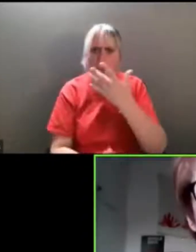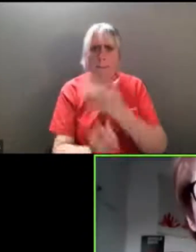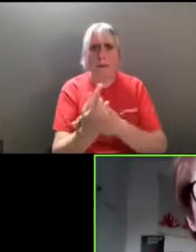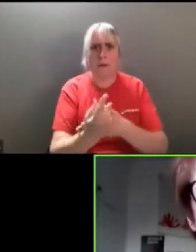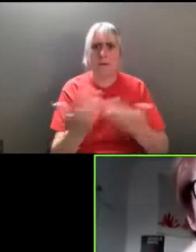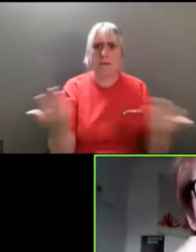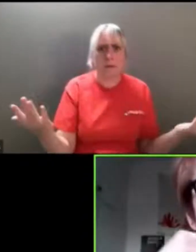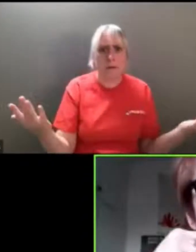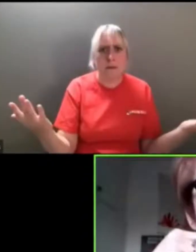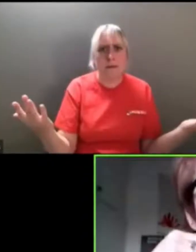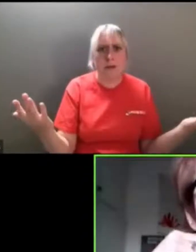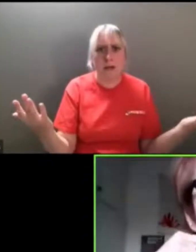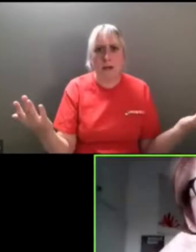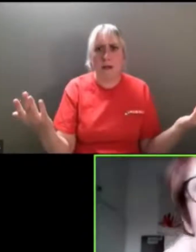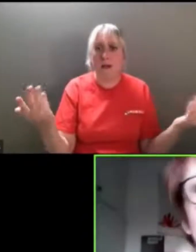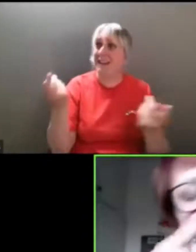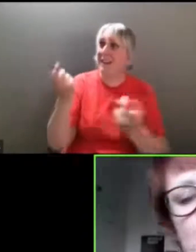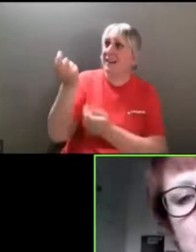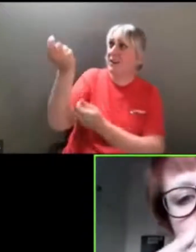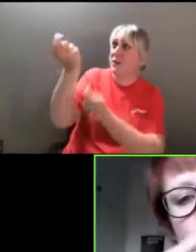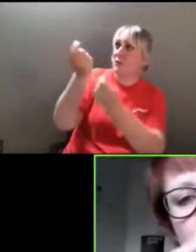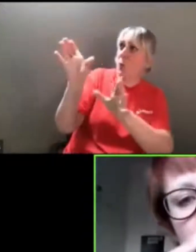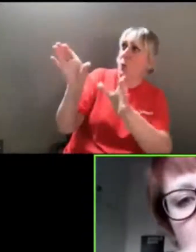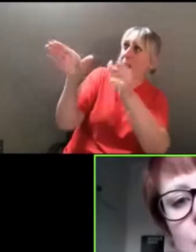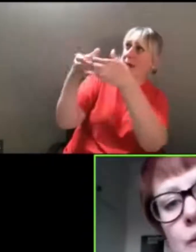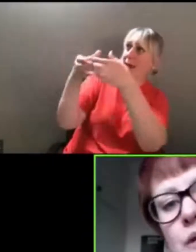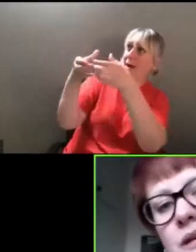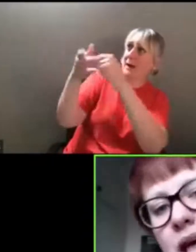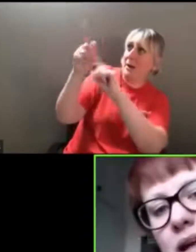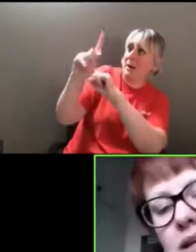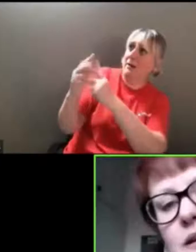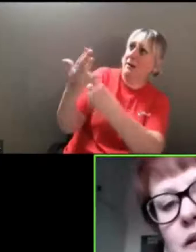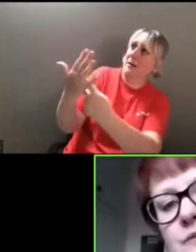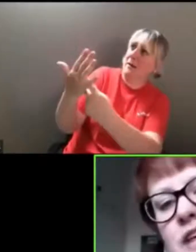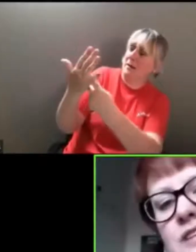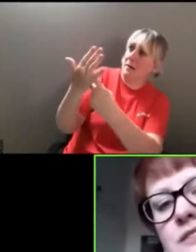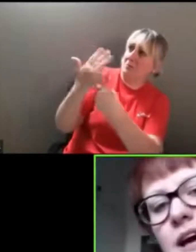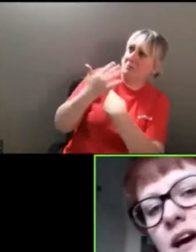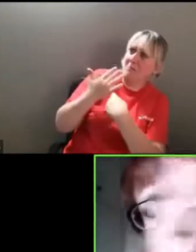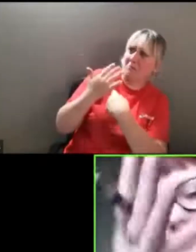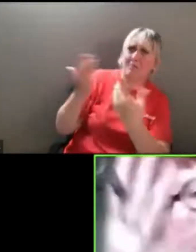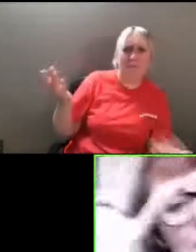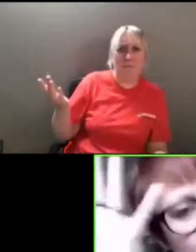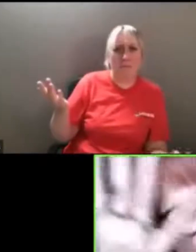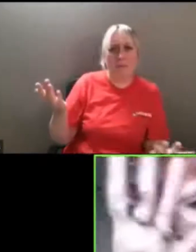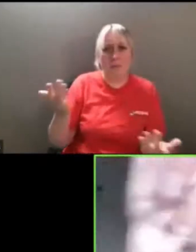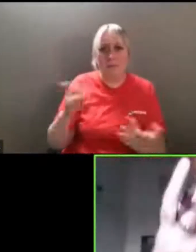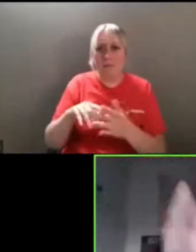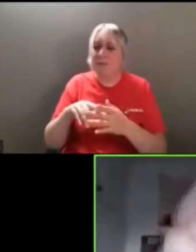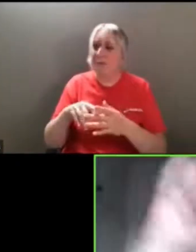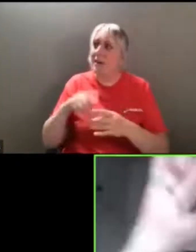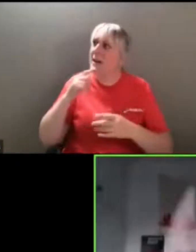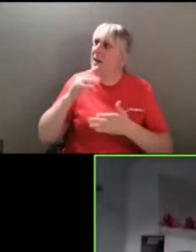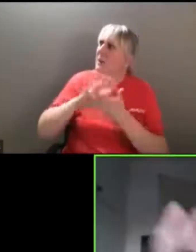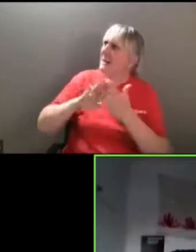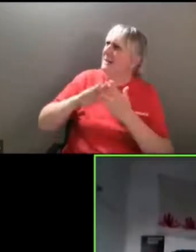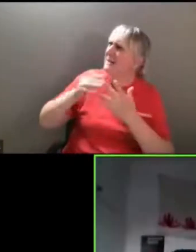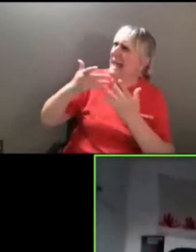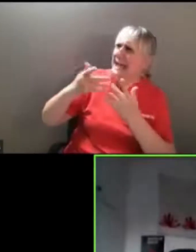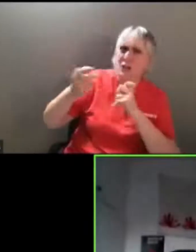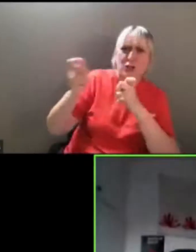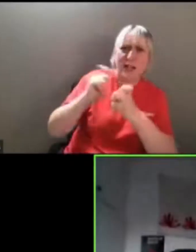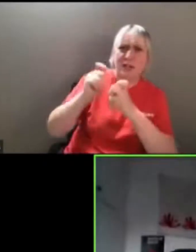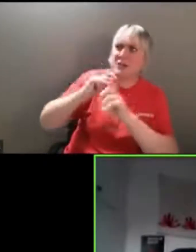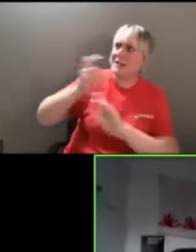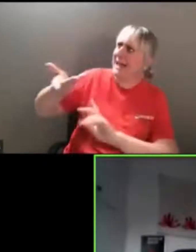to present history as something, you know, any kind of changes that are handed down to us from above. That's not how things happen. As